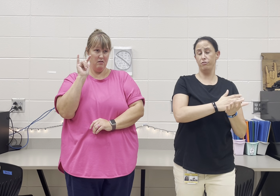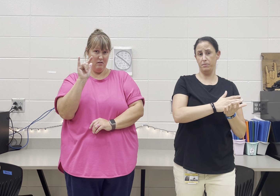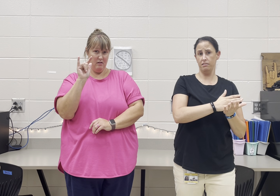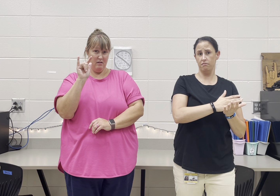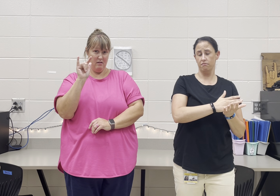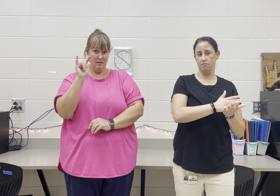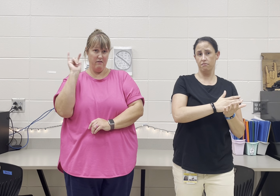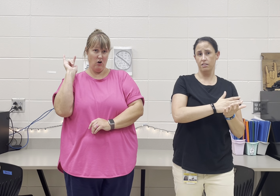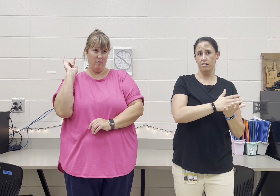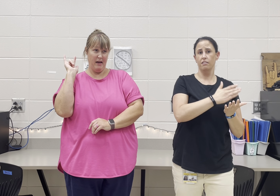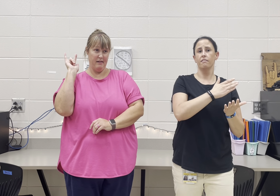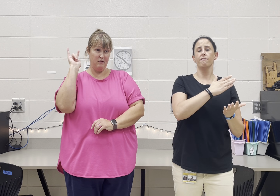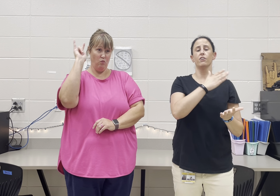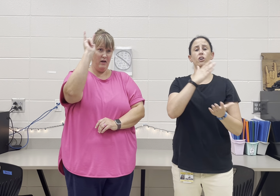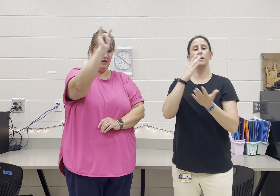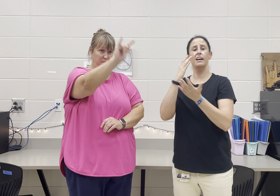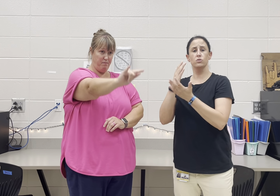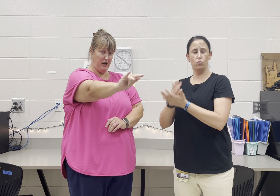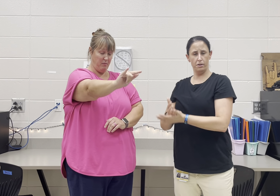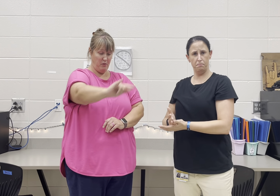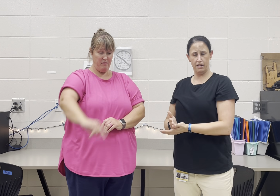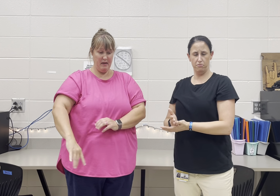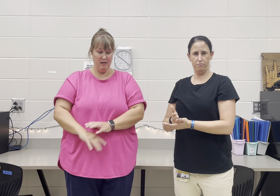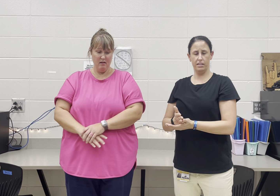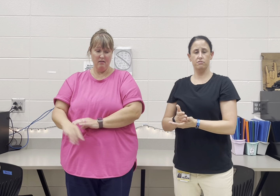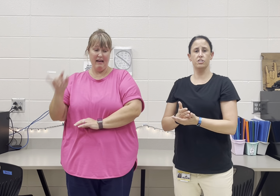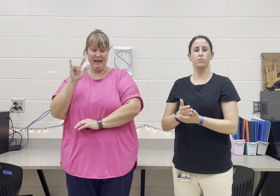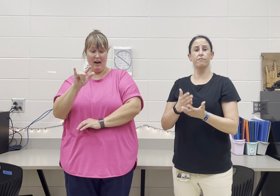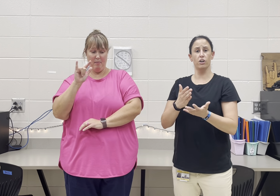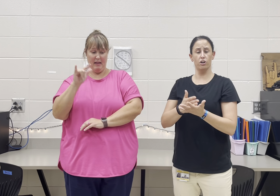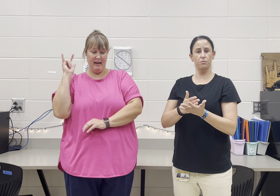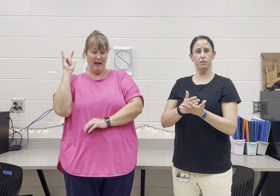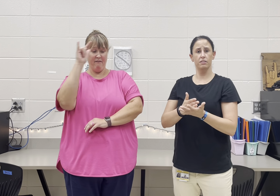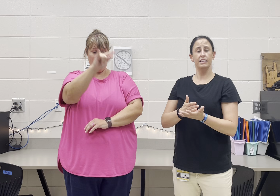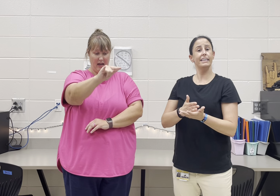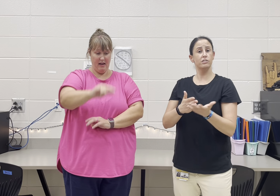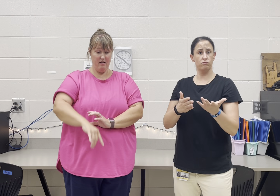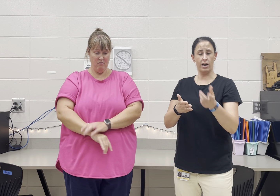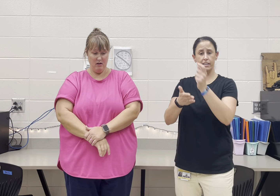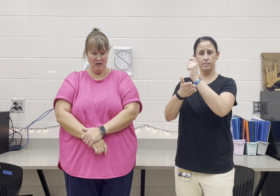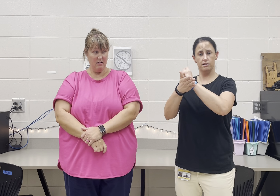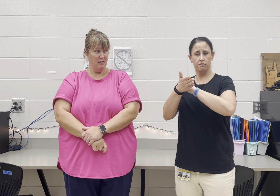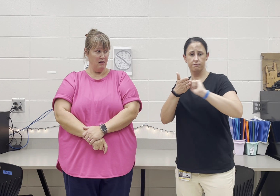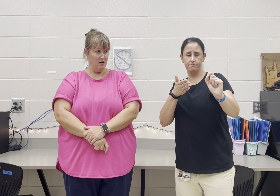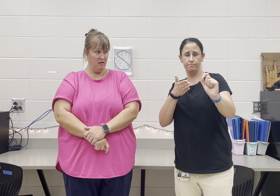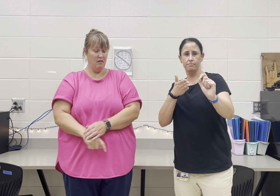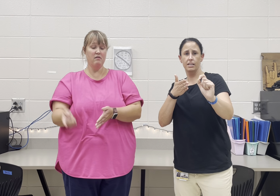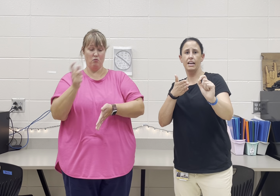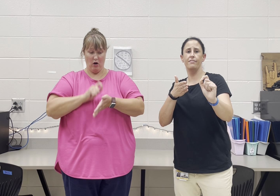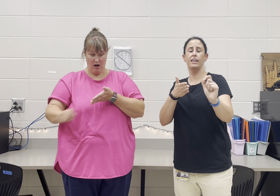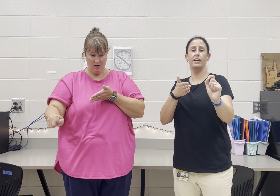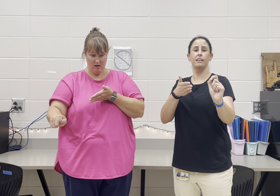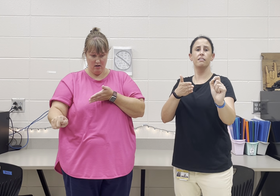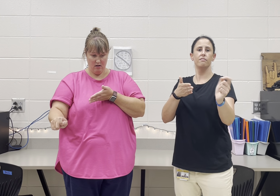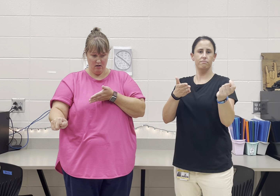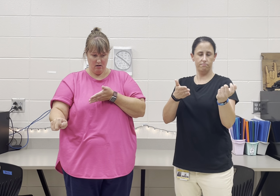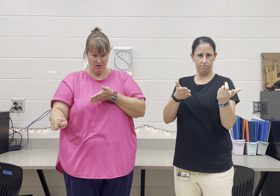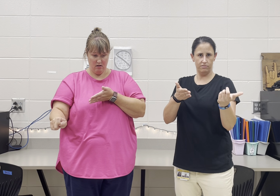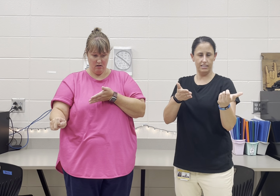movement. Verb has one big movement. Like So the airplane verb and fly. is right, and then the